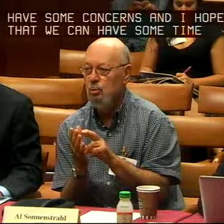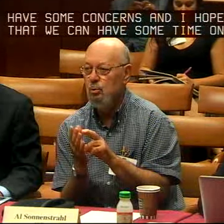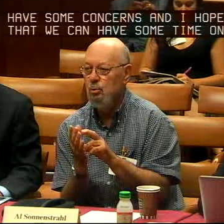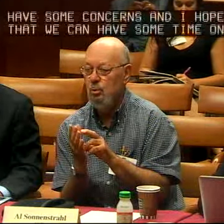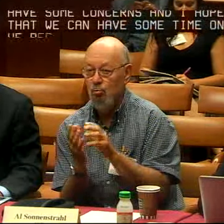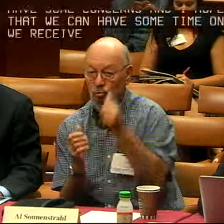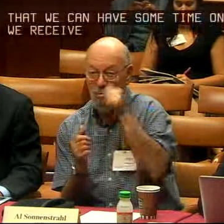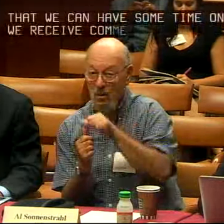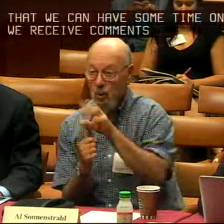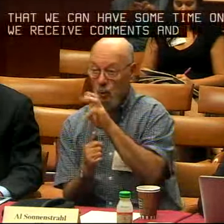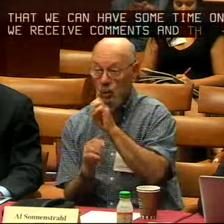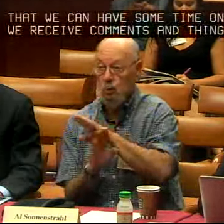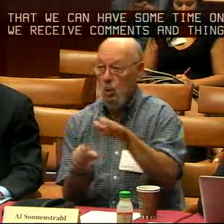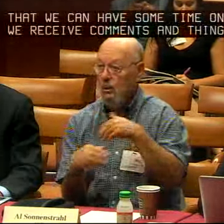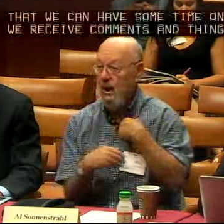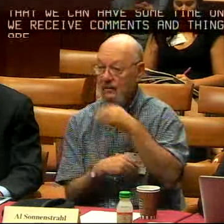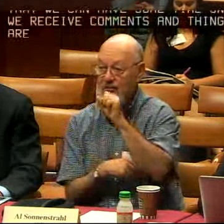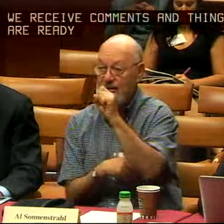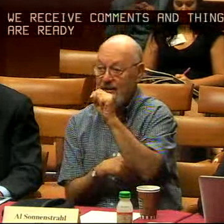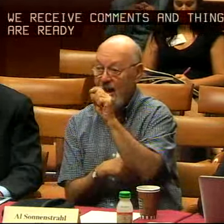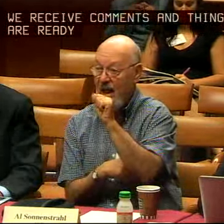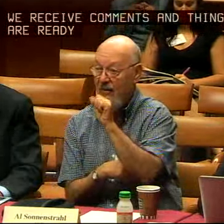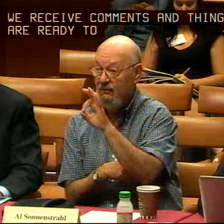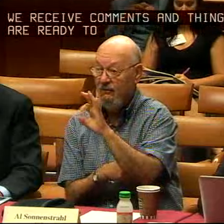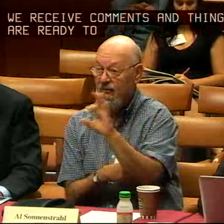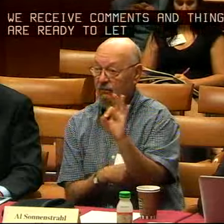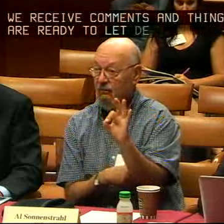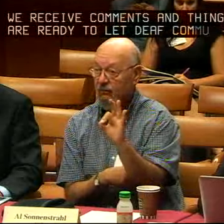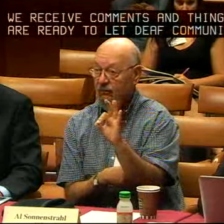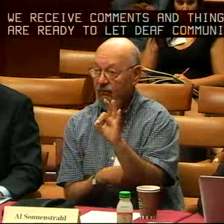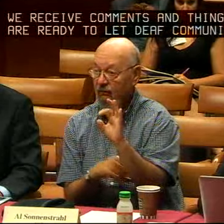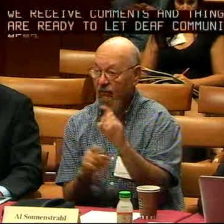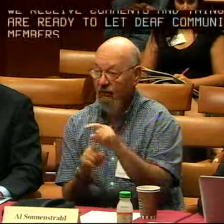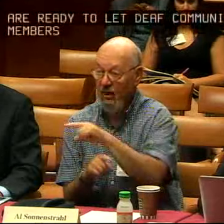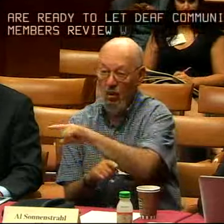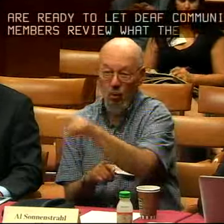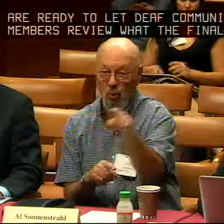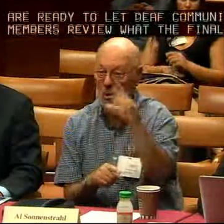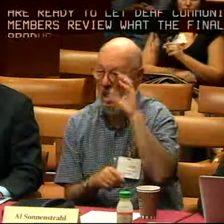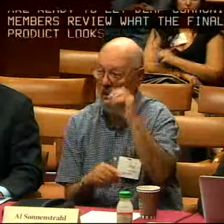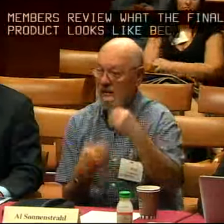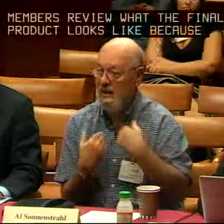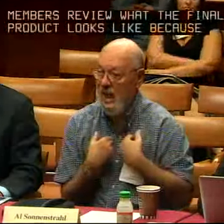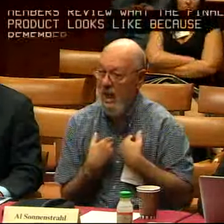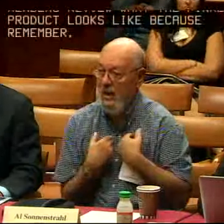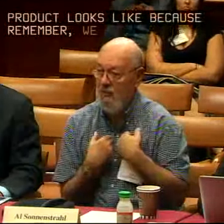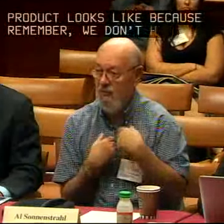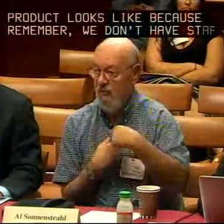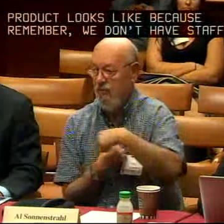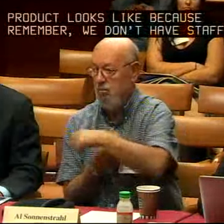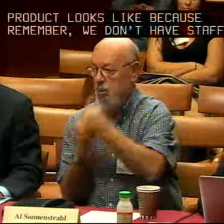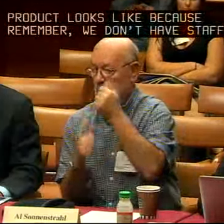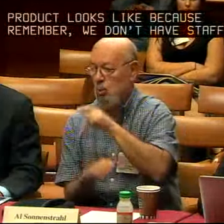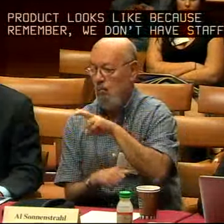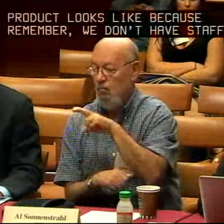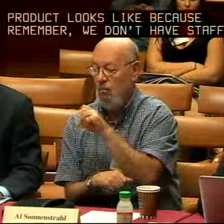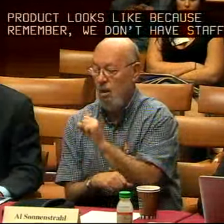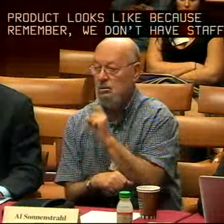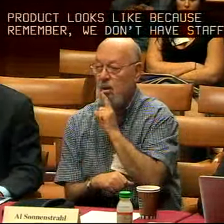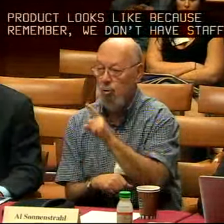final product looks like. Because remember, we don't have staff. I know that many of you do have staff.